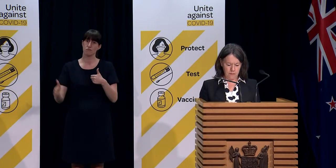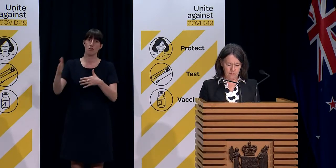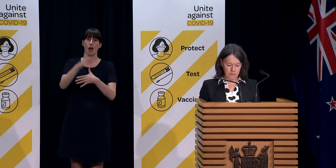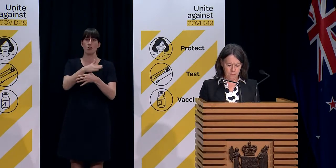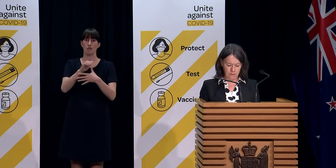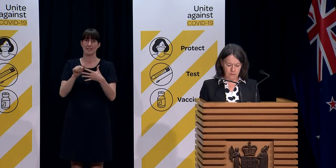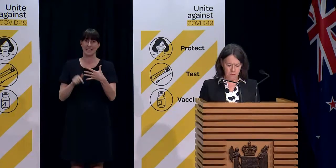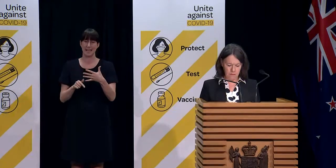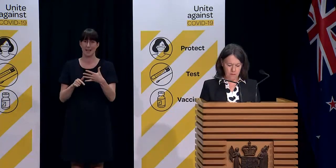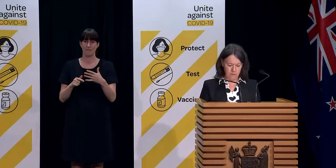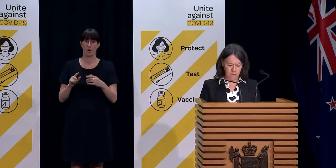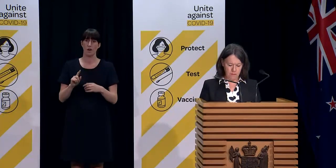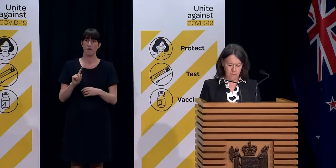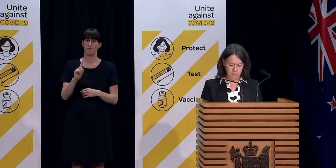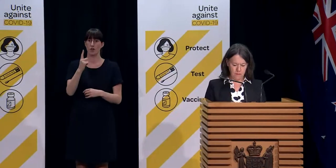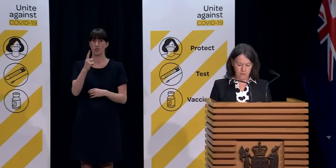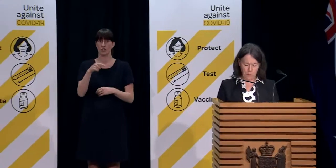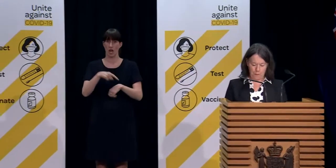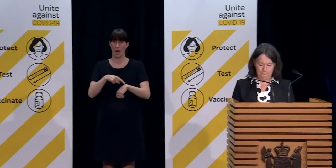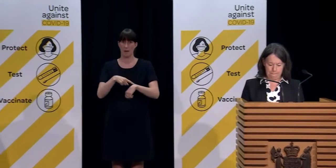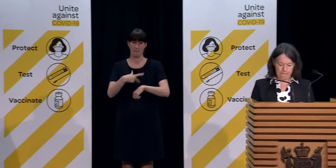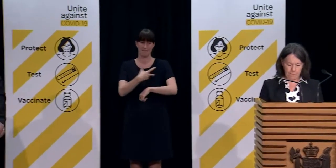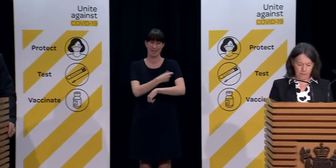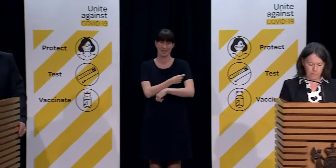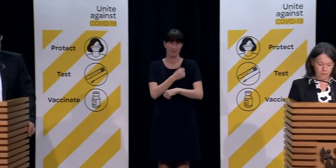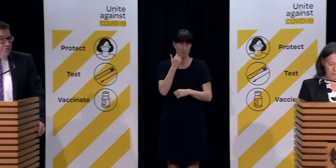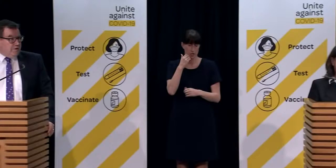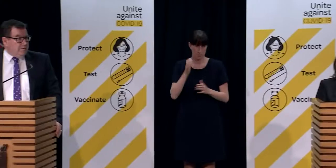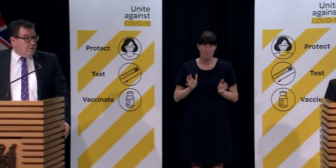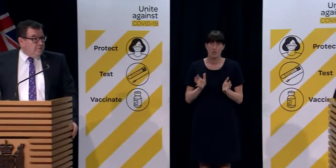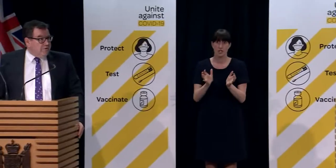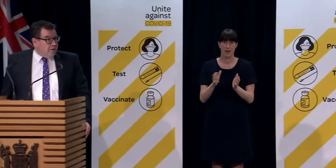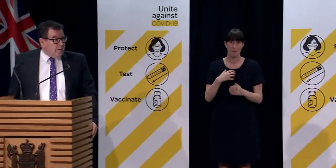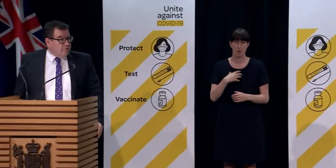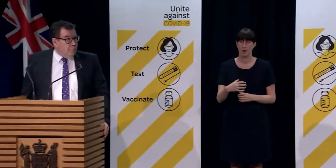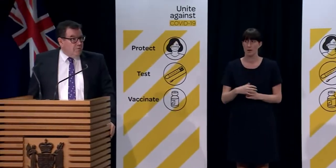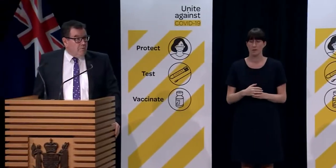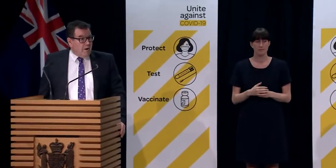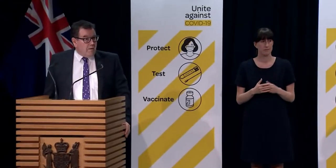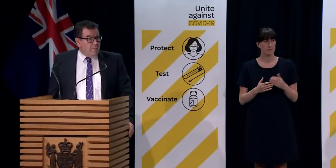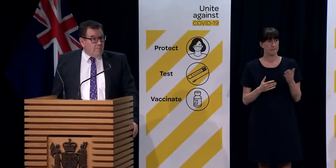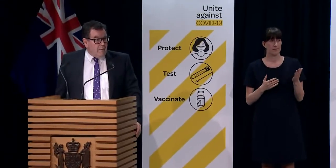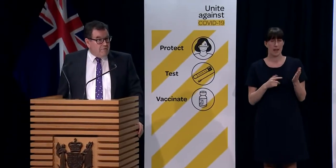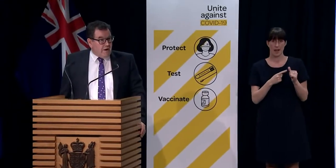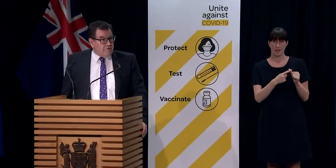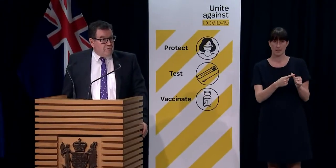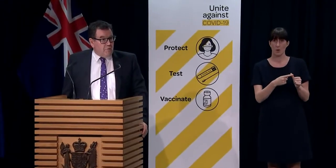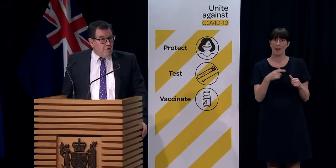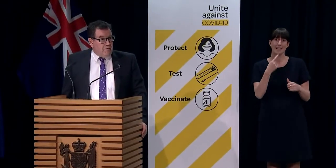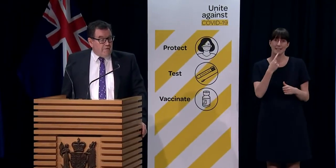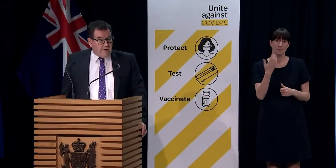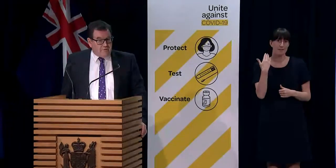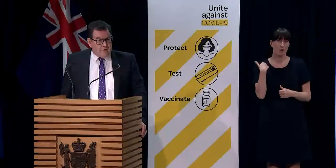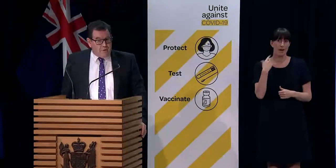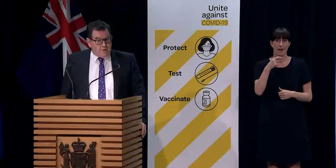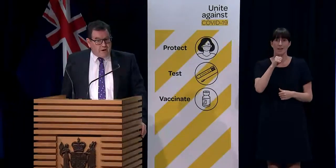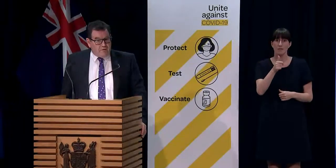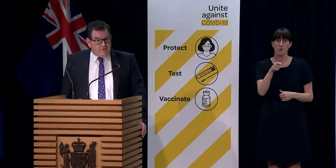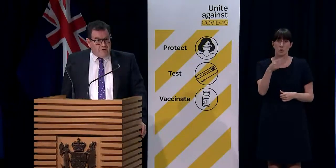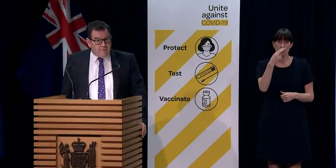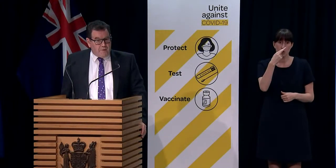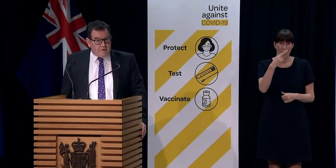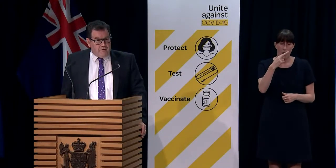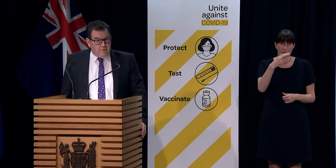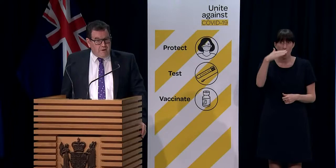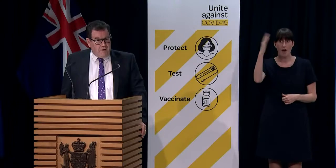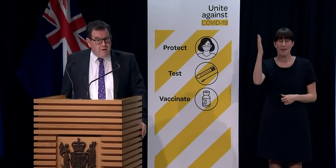priority push? As I said earlier on, every New Zealander is now eligible over the age of 12, and so we're